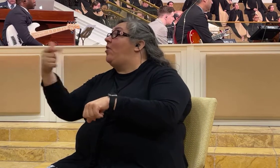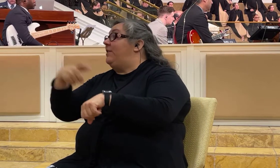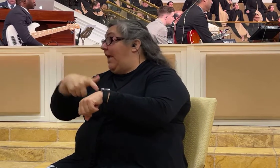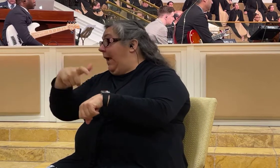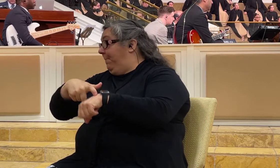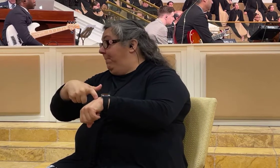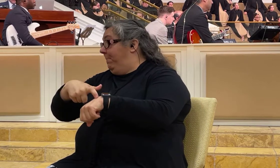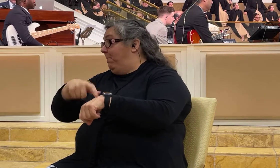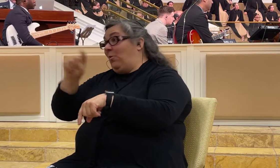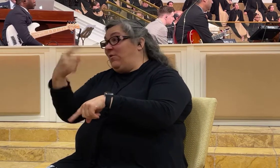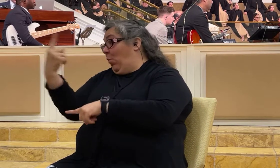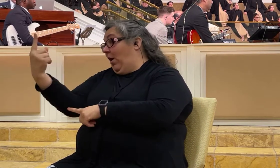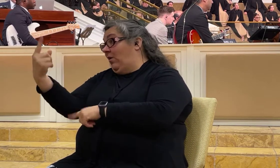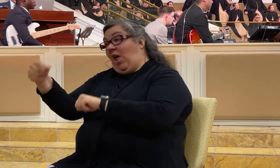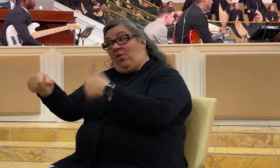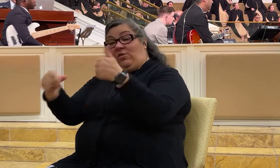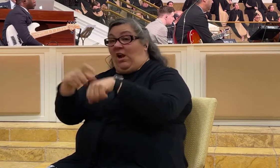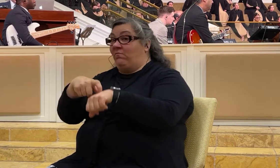And